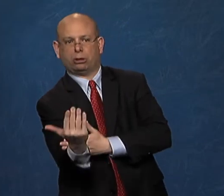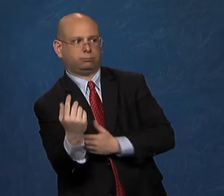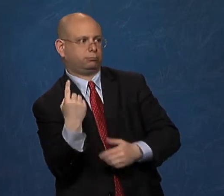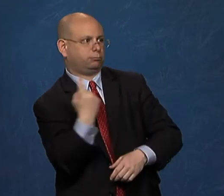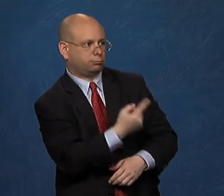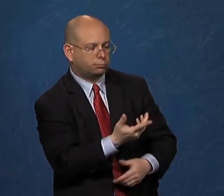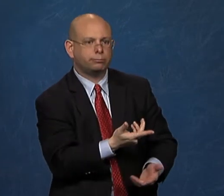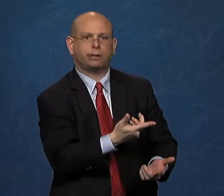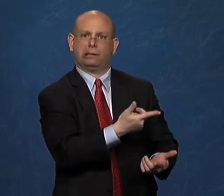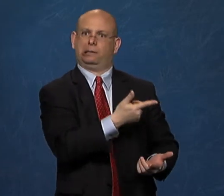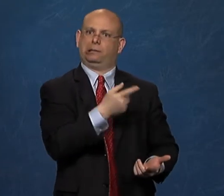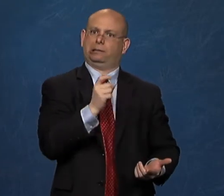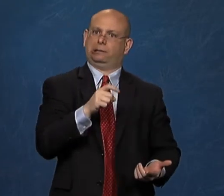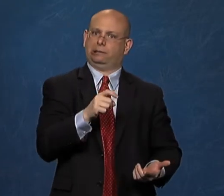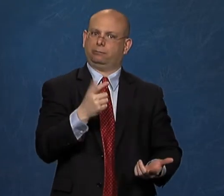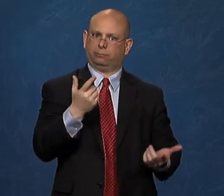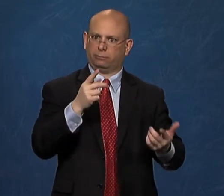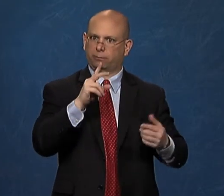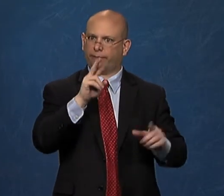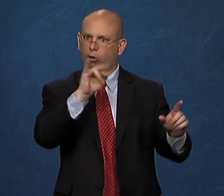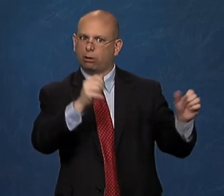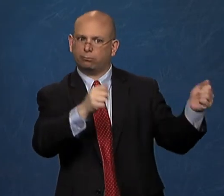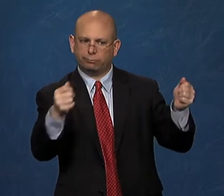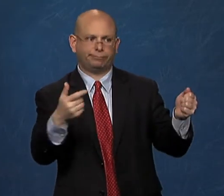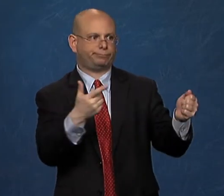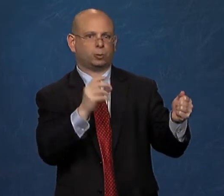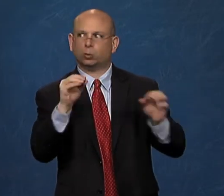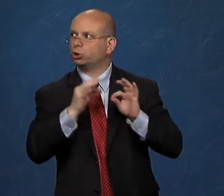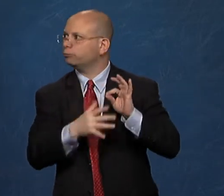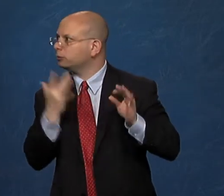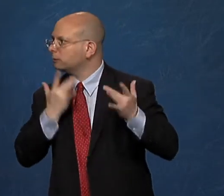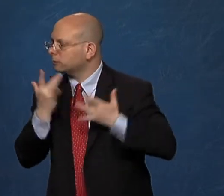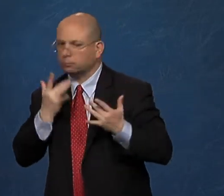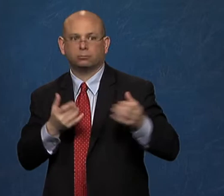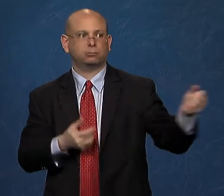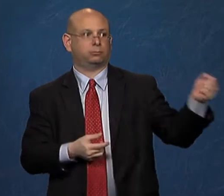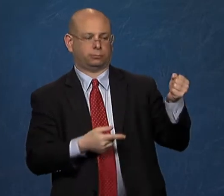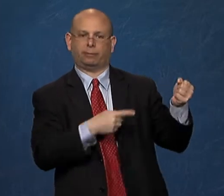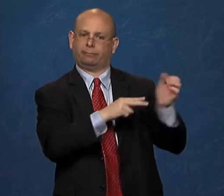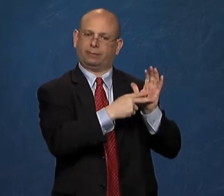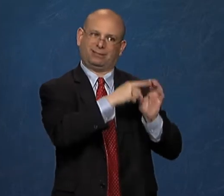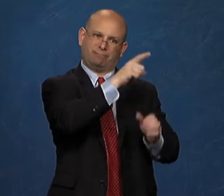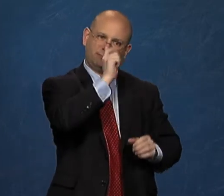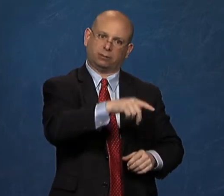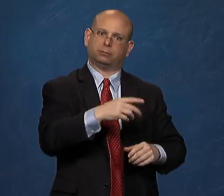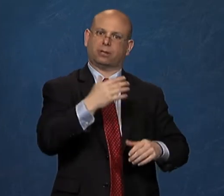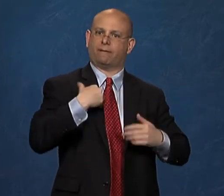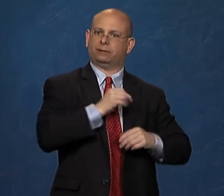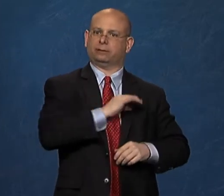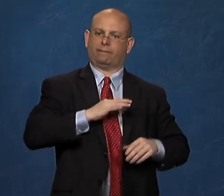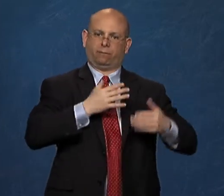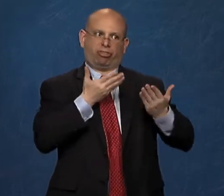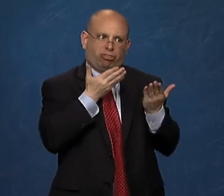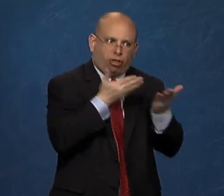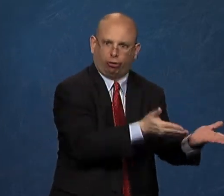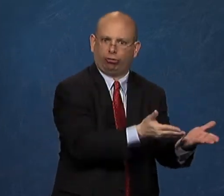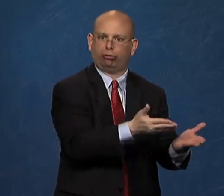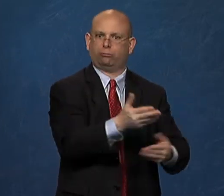So that if a deaf individual is brought to the hospital at 3 in the morning and needs VRI services, because the interpreter is not available to be live in person,